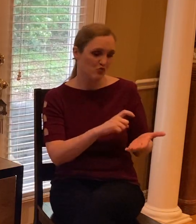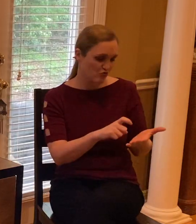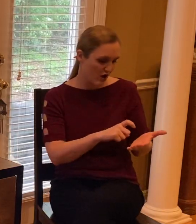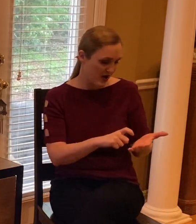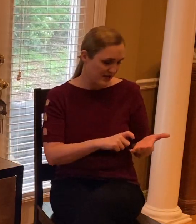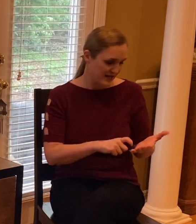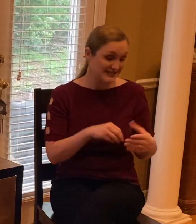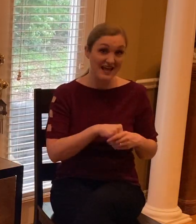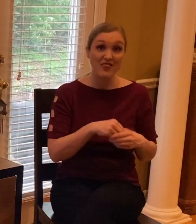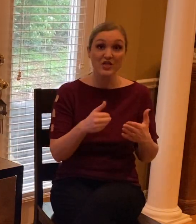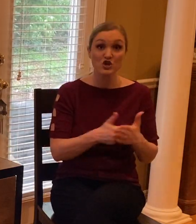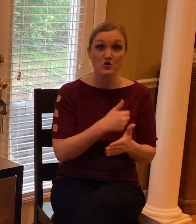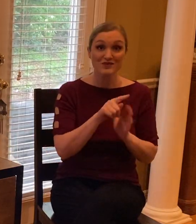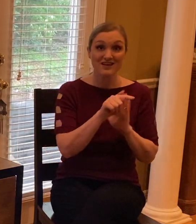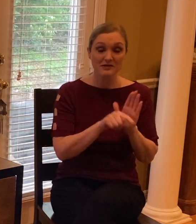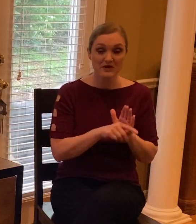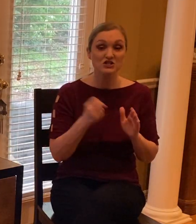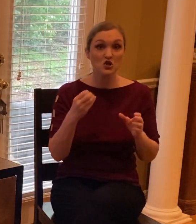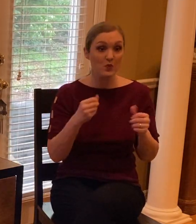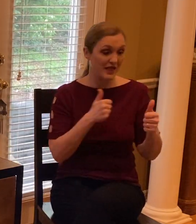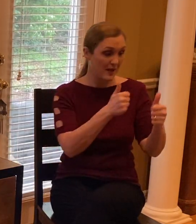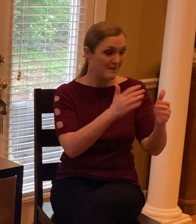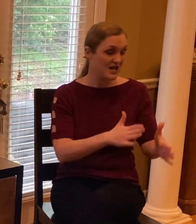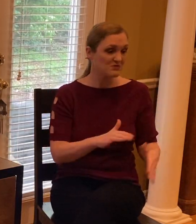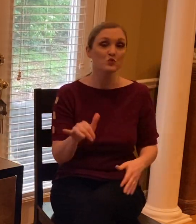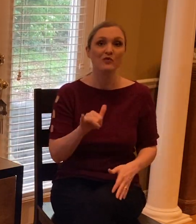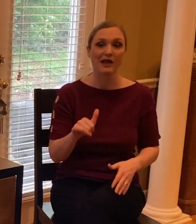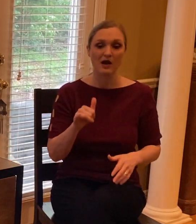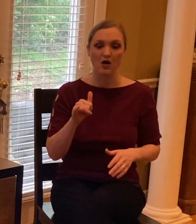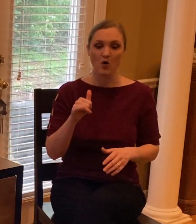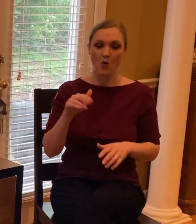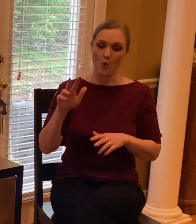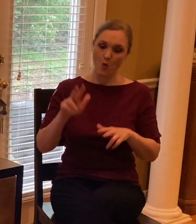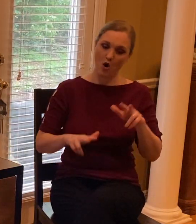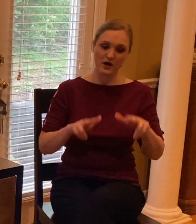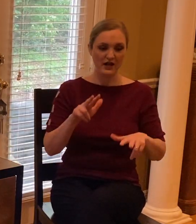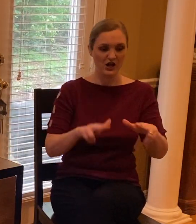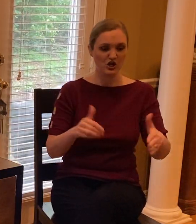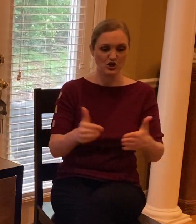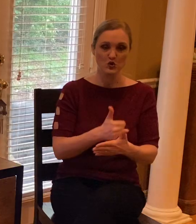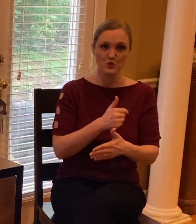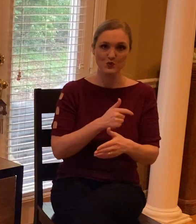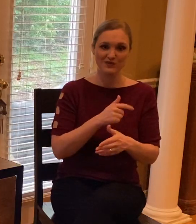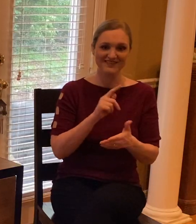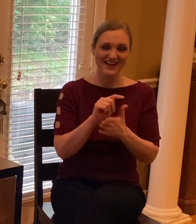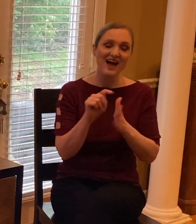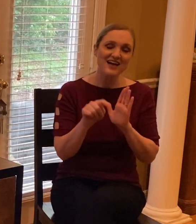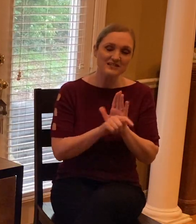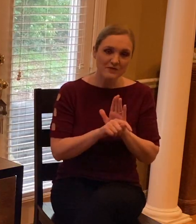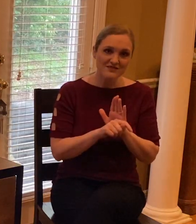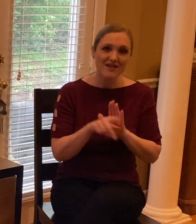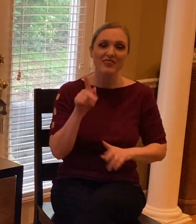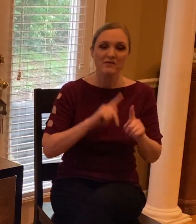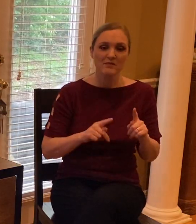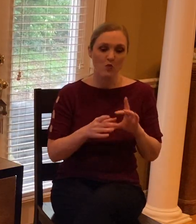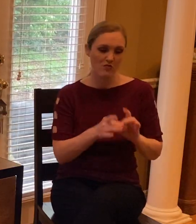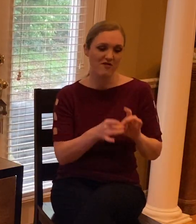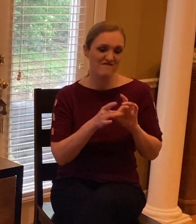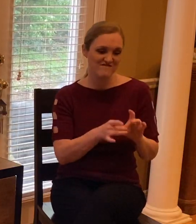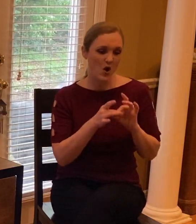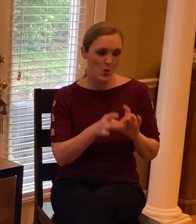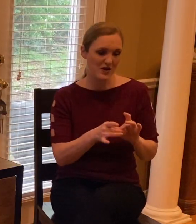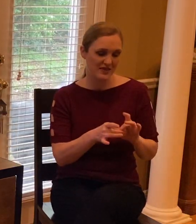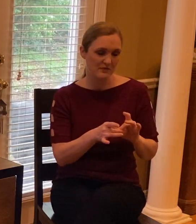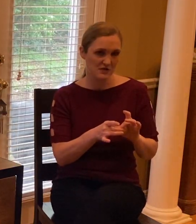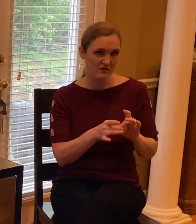what we call the New Testament. So these apostles were like walking New Testaments. And the people were devoting themselves every